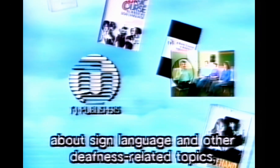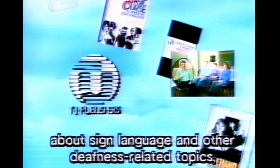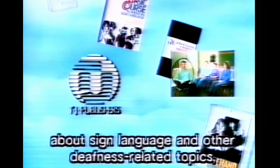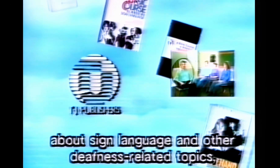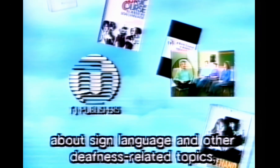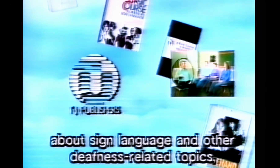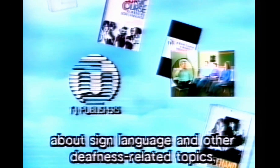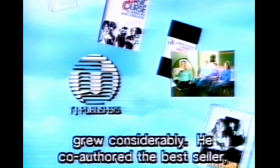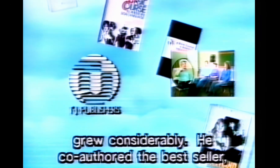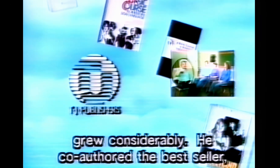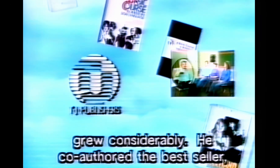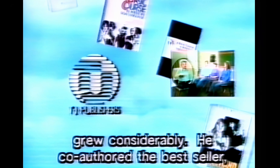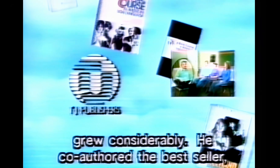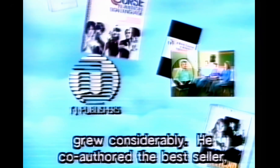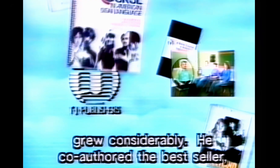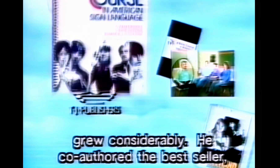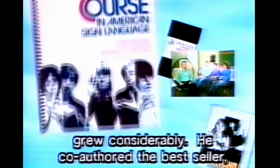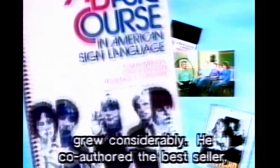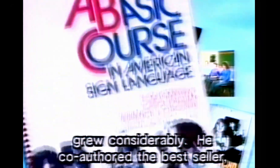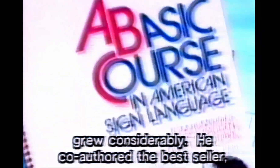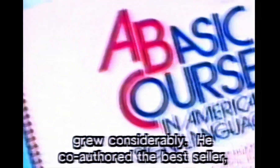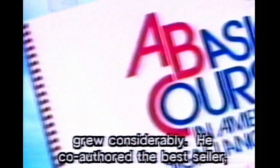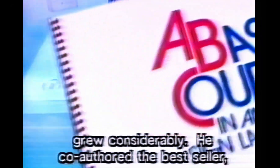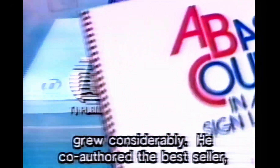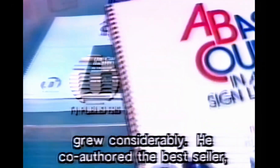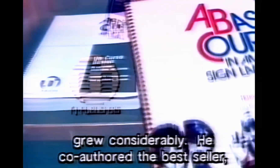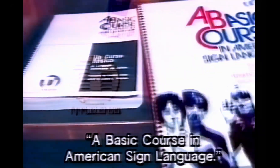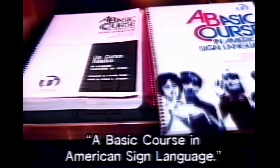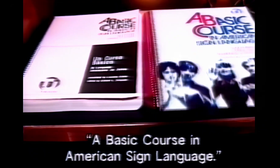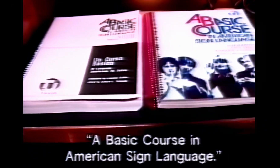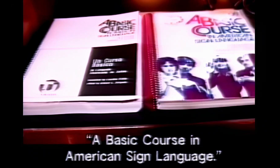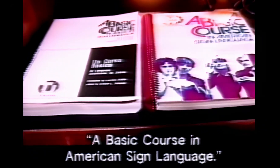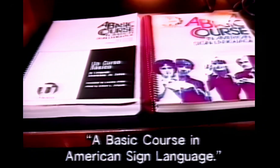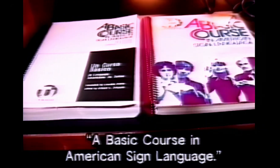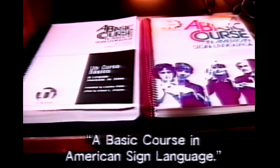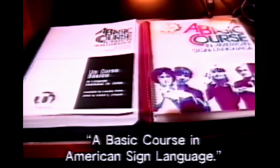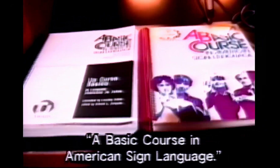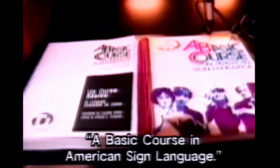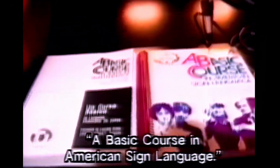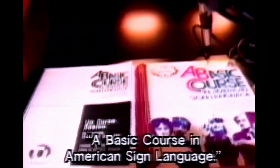deafness-related topics, grew considerably. He co-authored the bestseller, A Basic Course in American Sign Language.